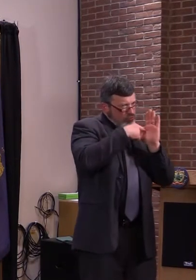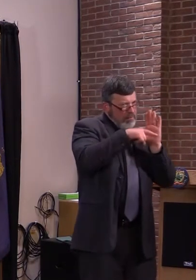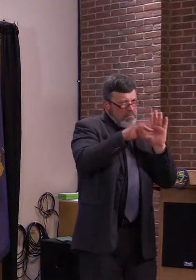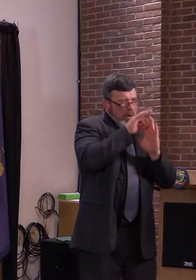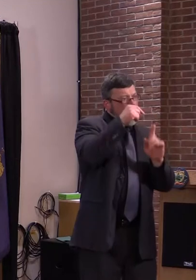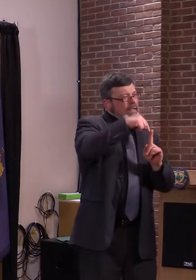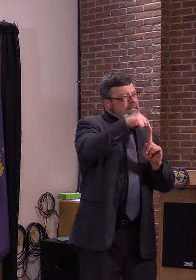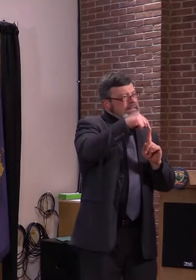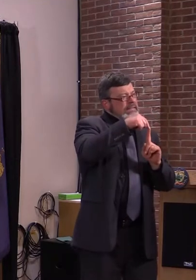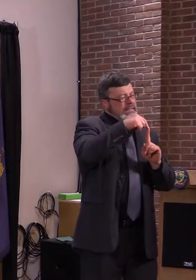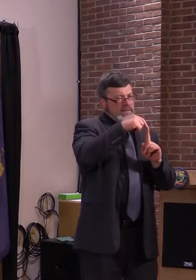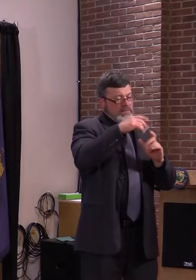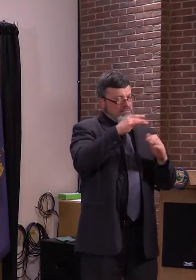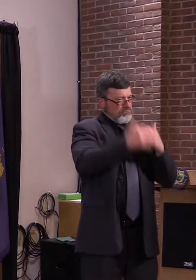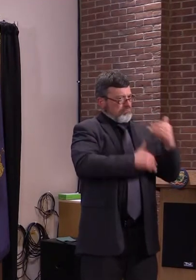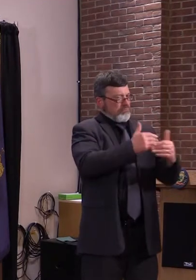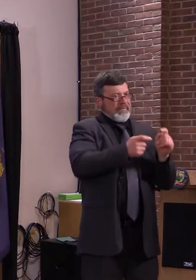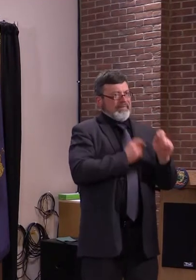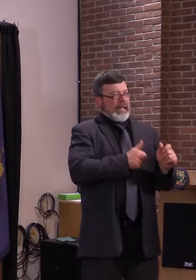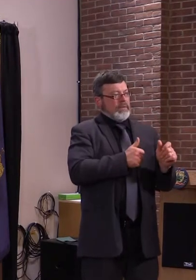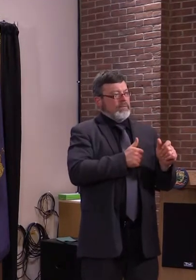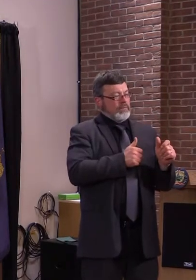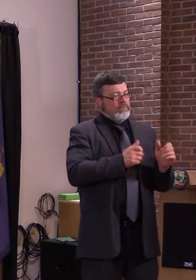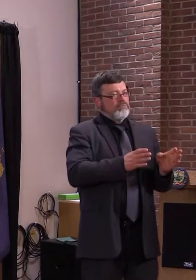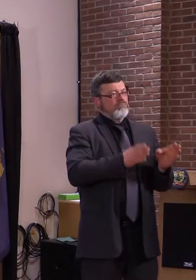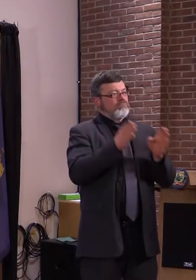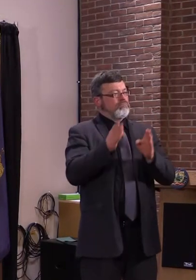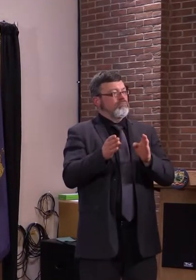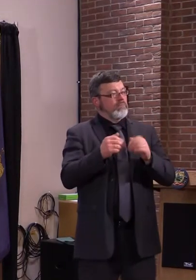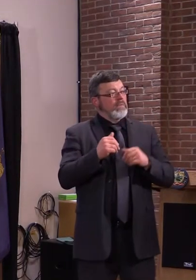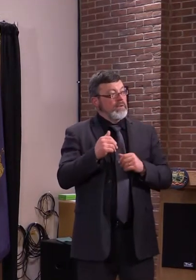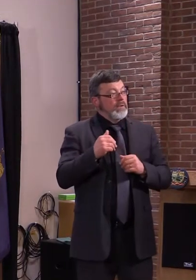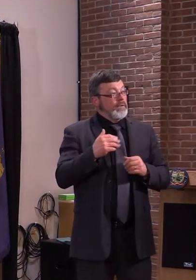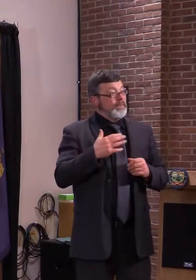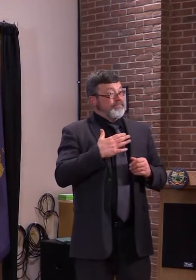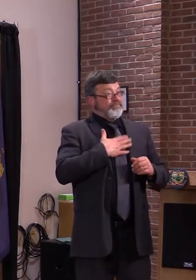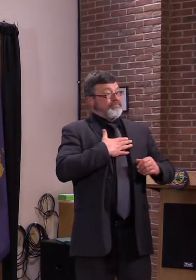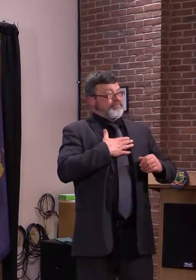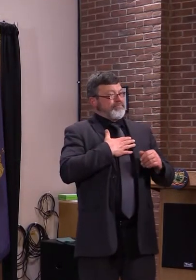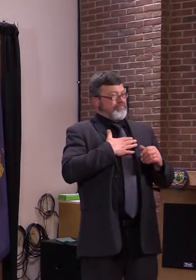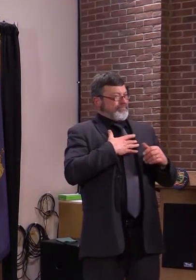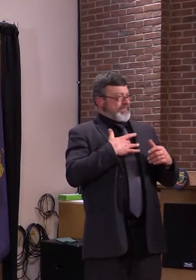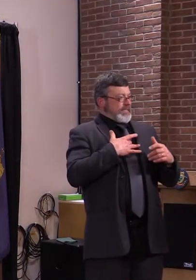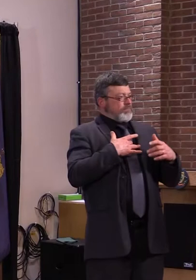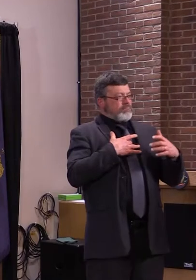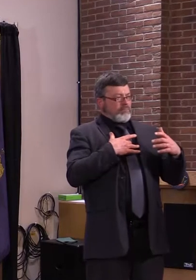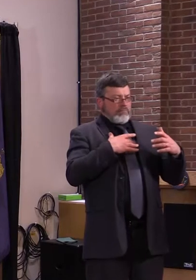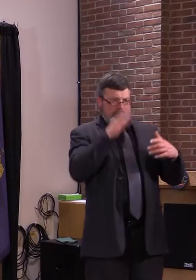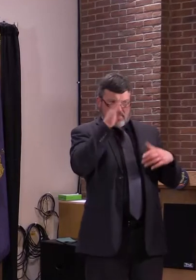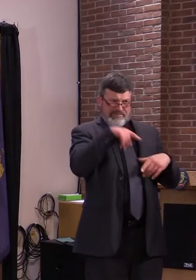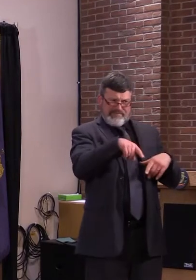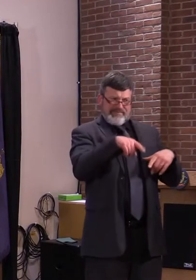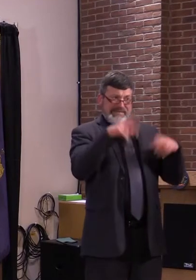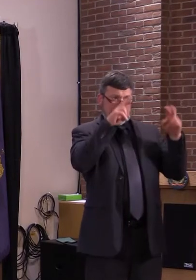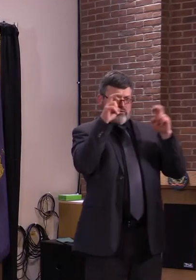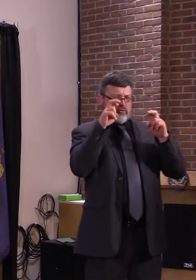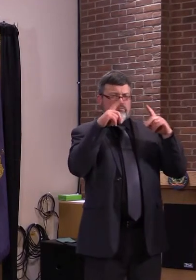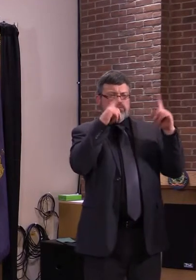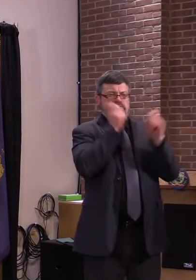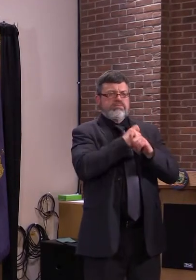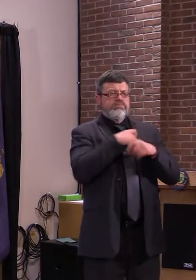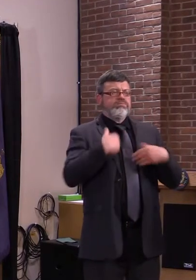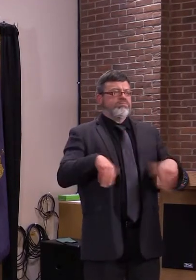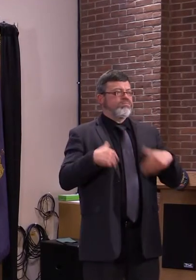fashion. Again, I am sensitive that things have gotten complicated, and we need to make sure that we're